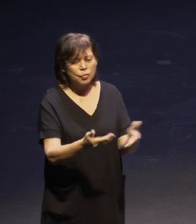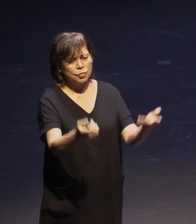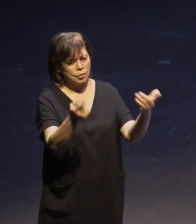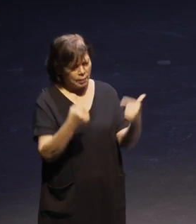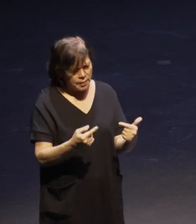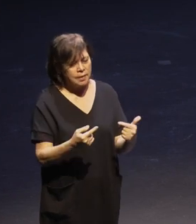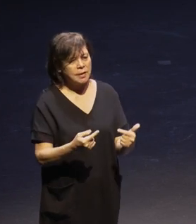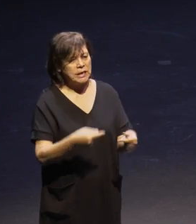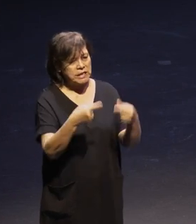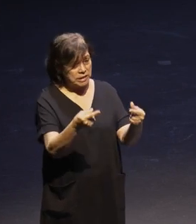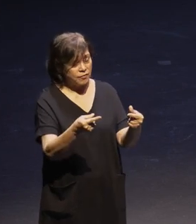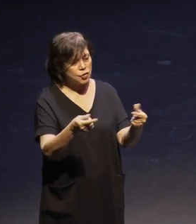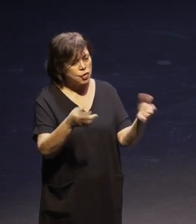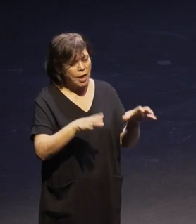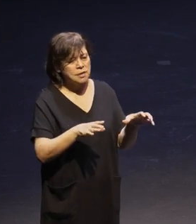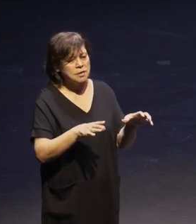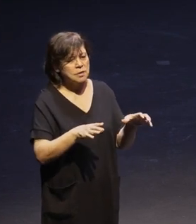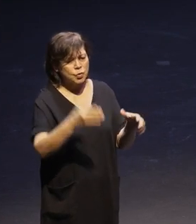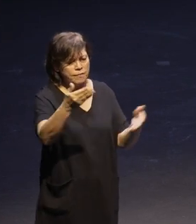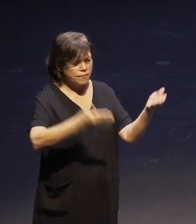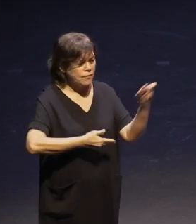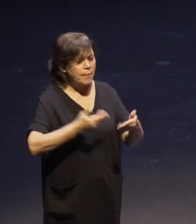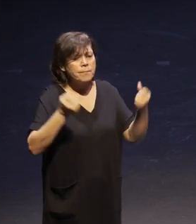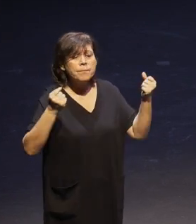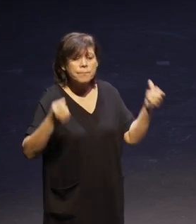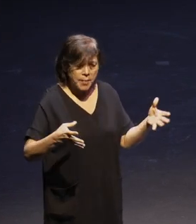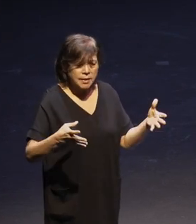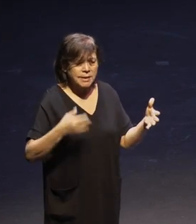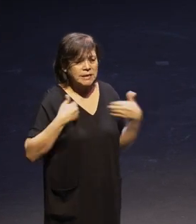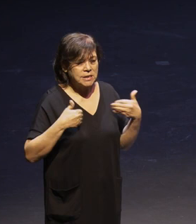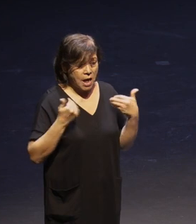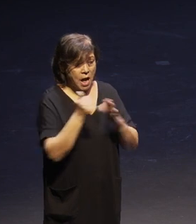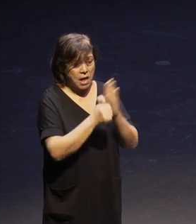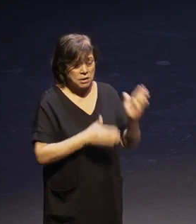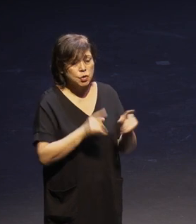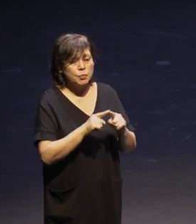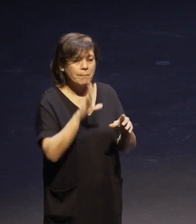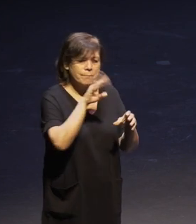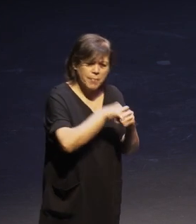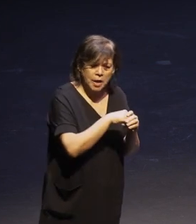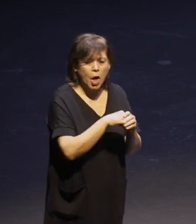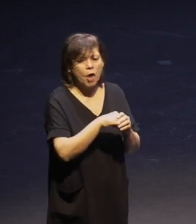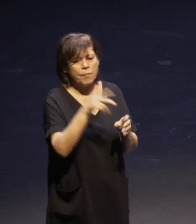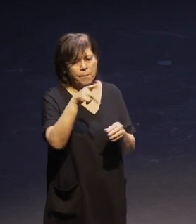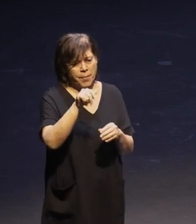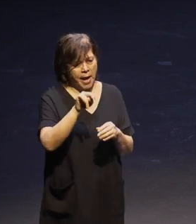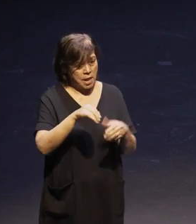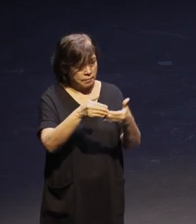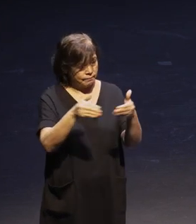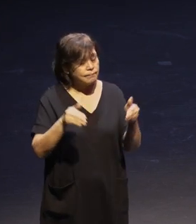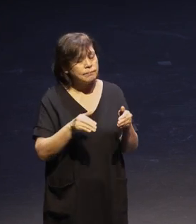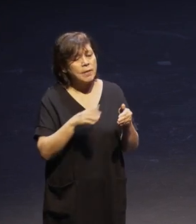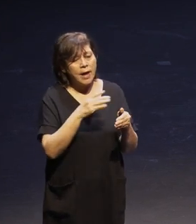the chance to invite many of our young artists on stage later to be part of the panels, because we want them to represent